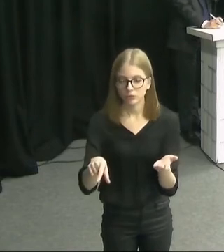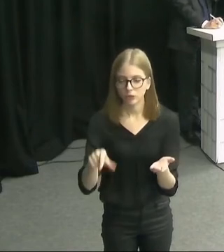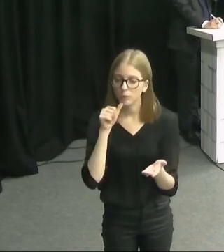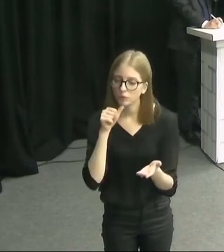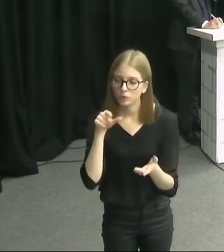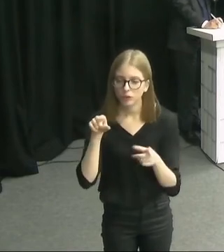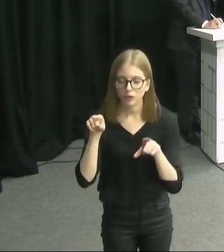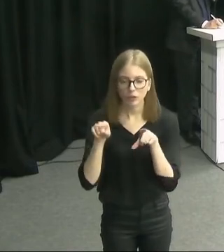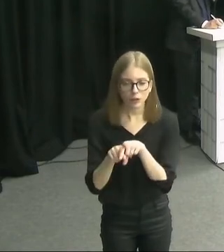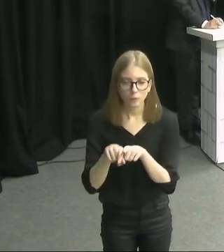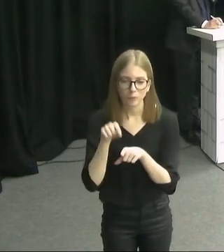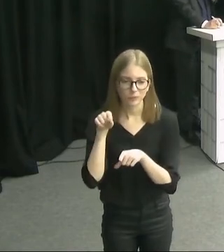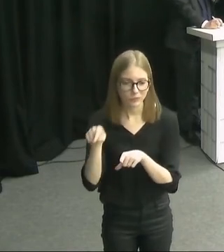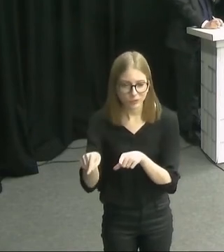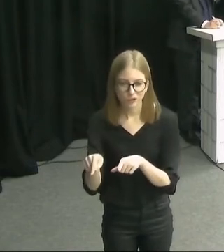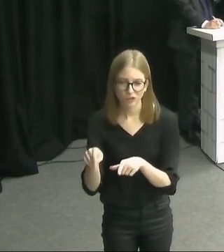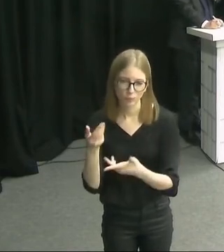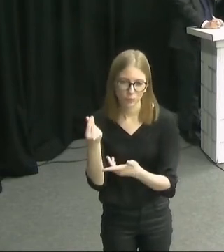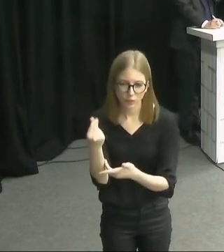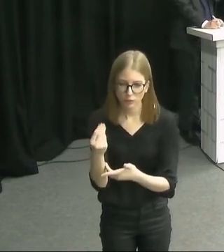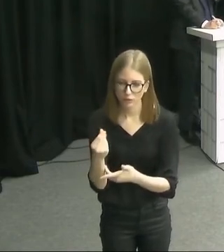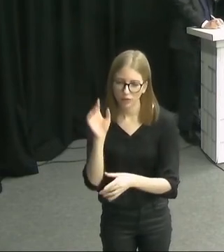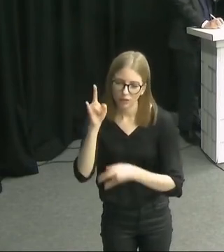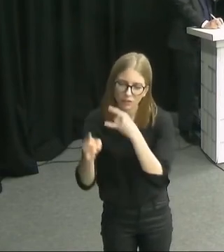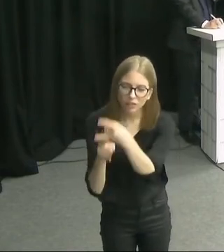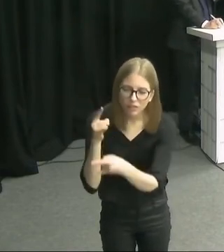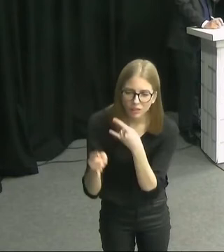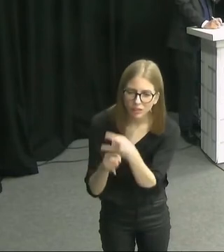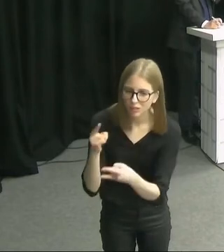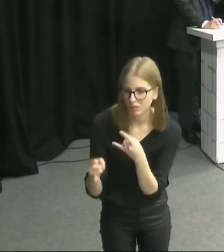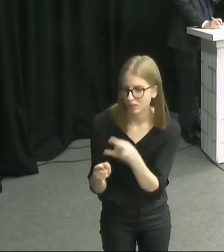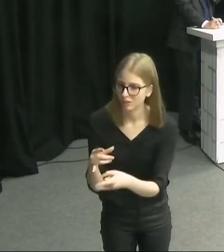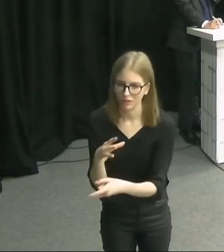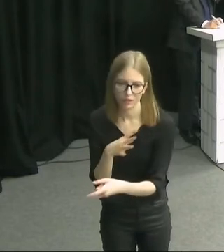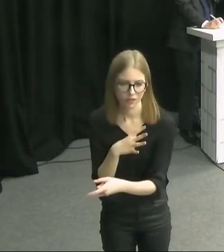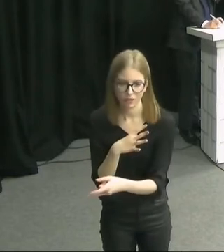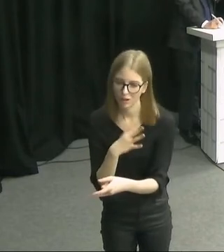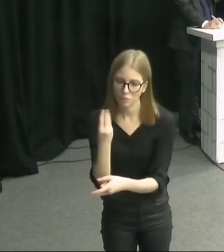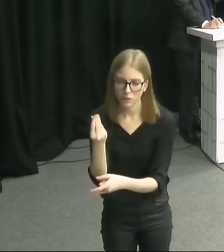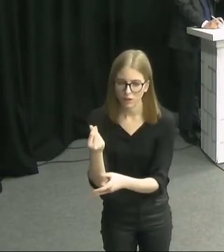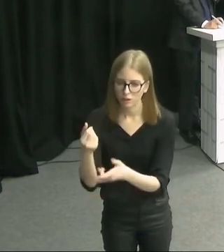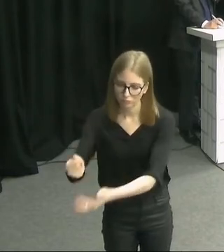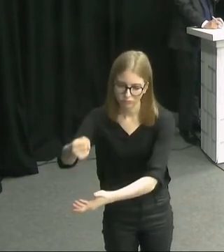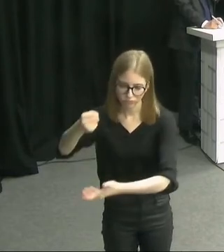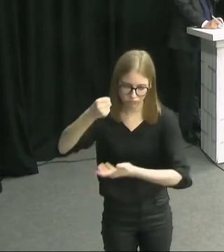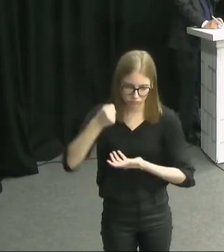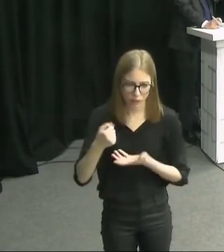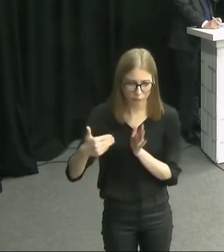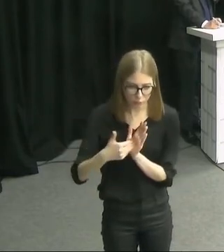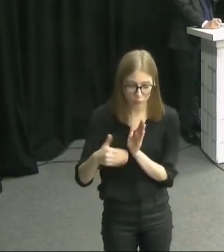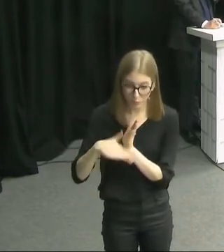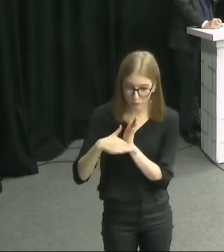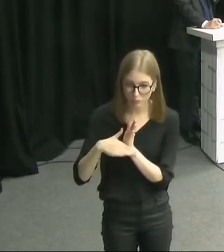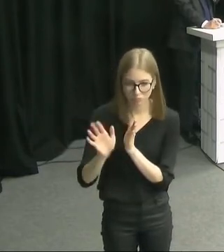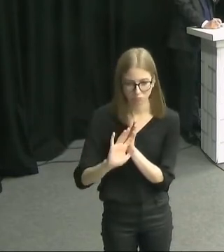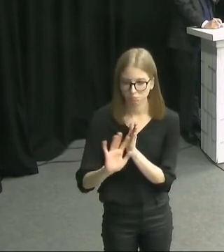And as other colleagues mentioned, we need alumni to share life experience. They have